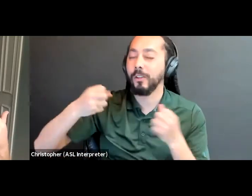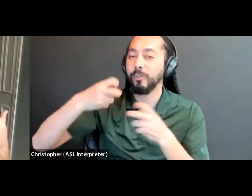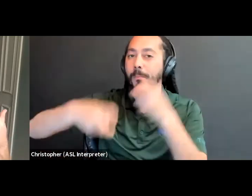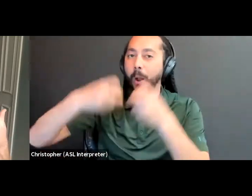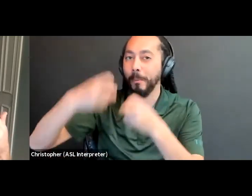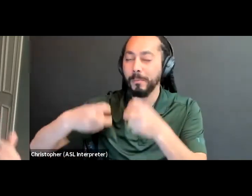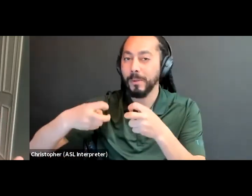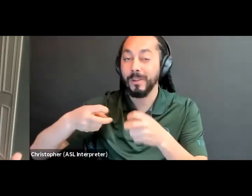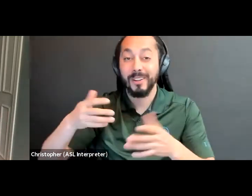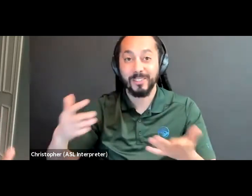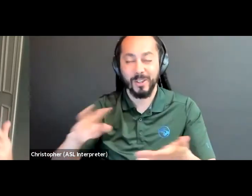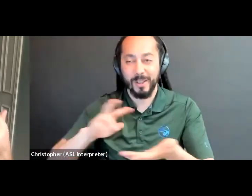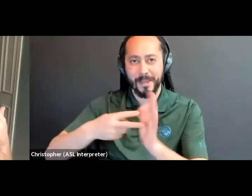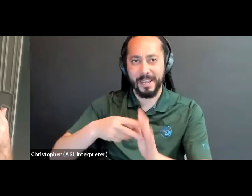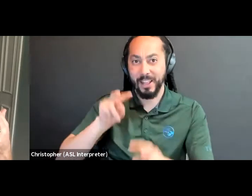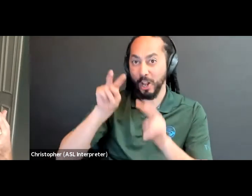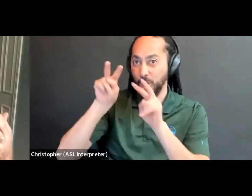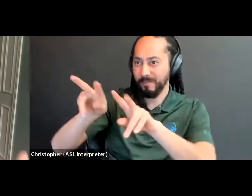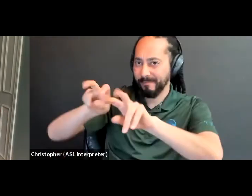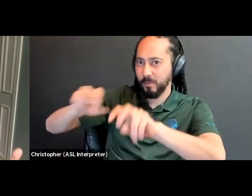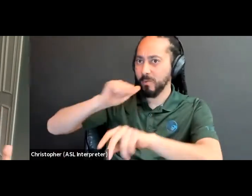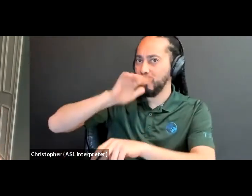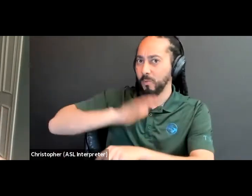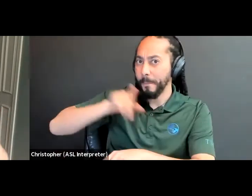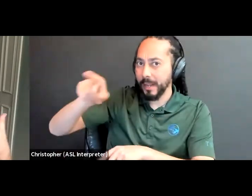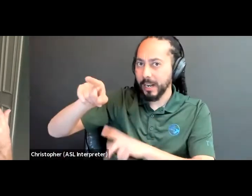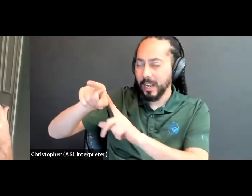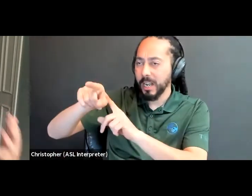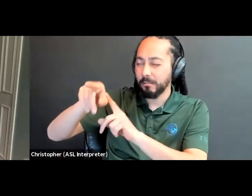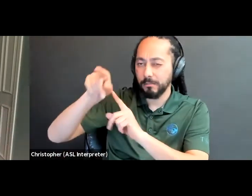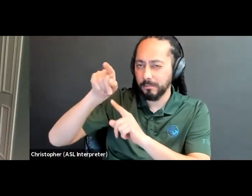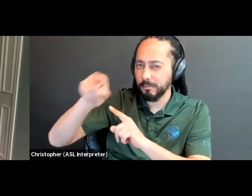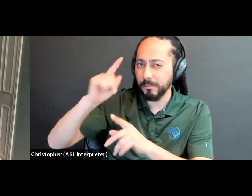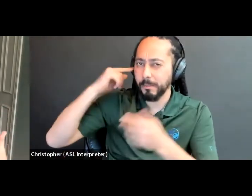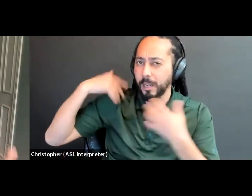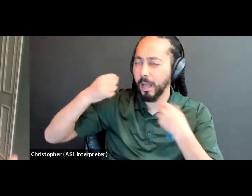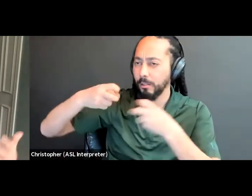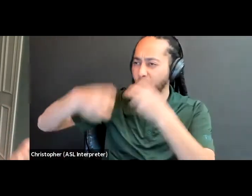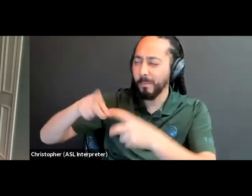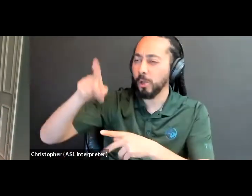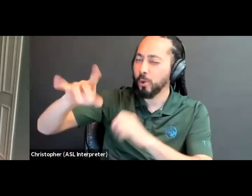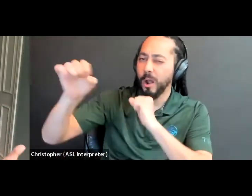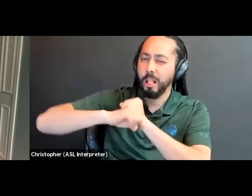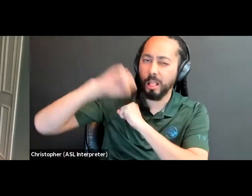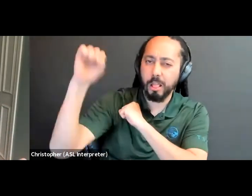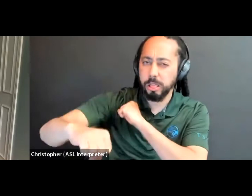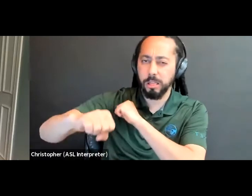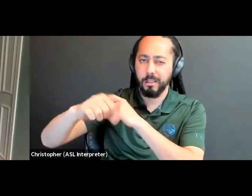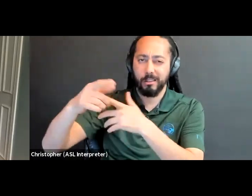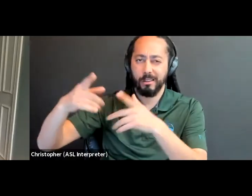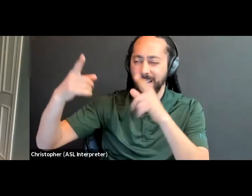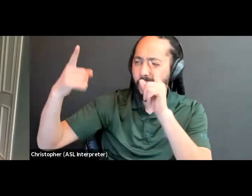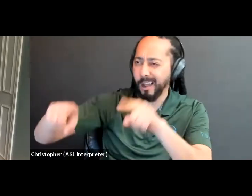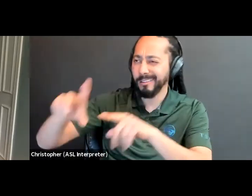as making up situation of domestic violence, but exaggerating the nature of the effect of